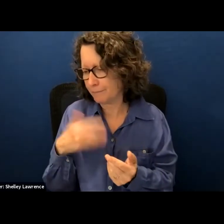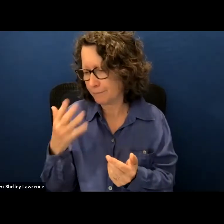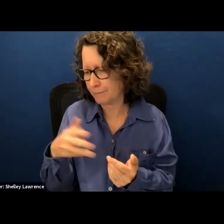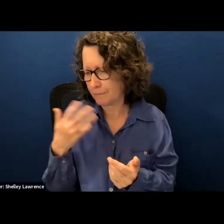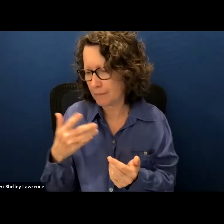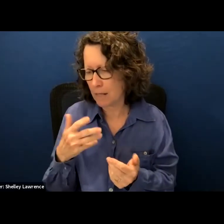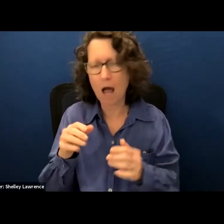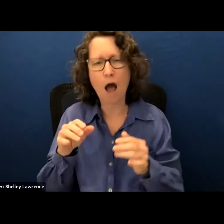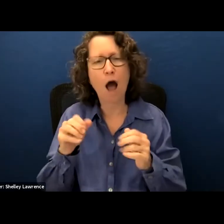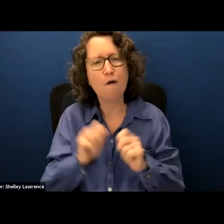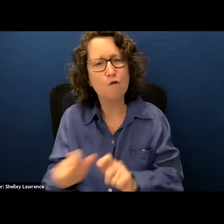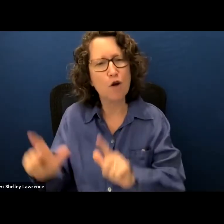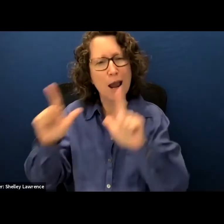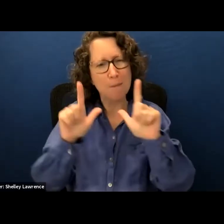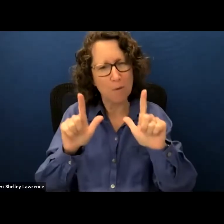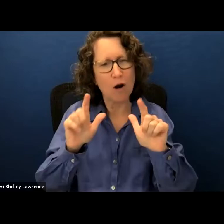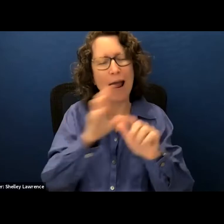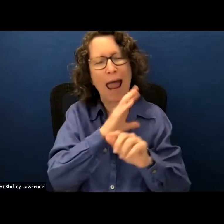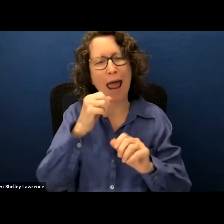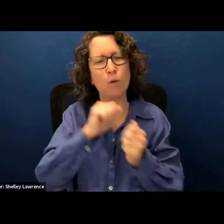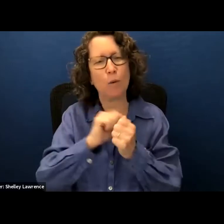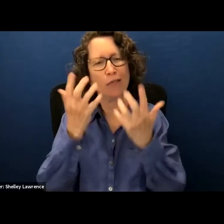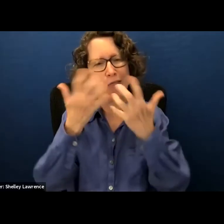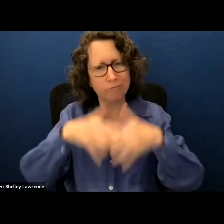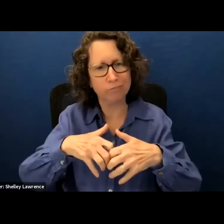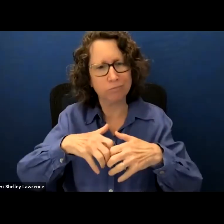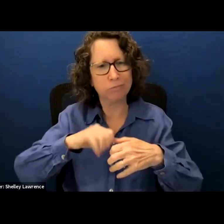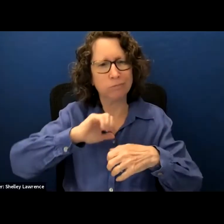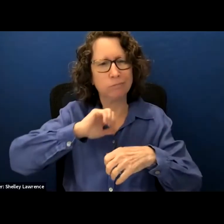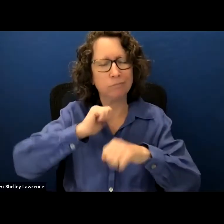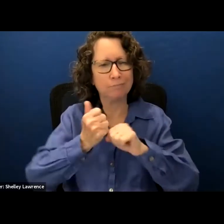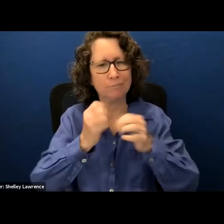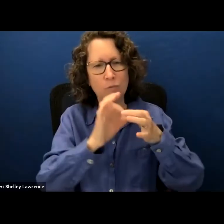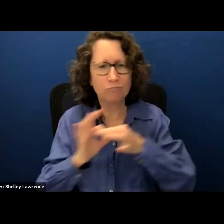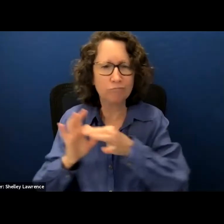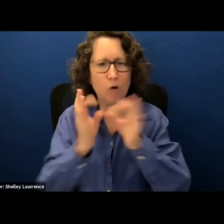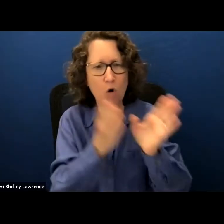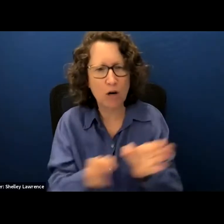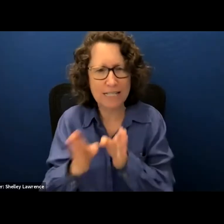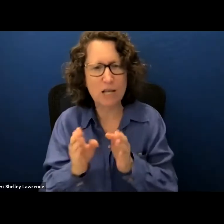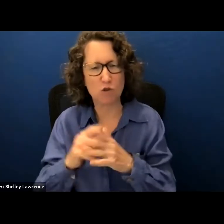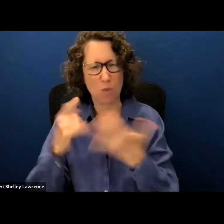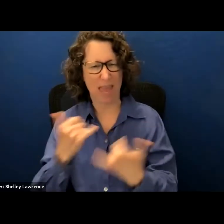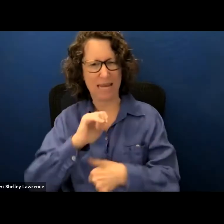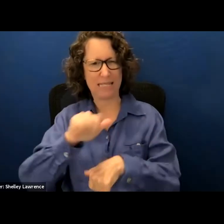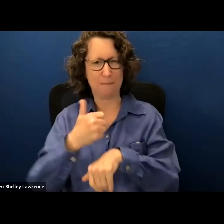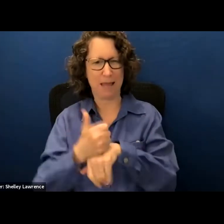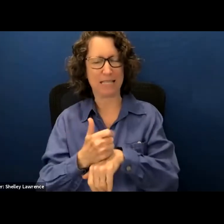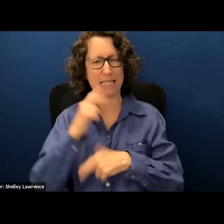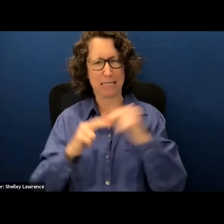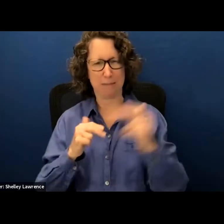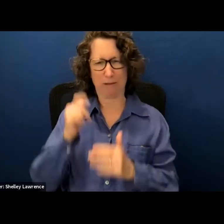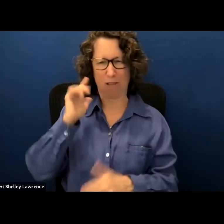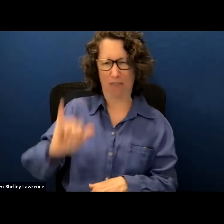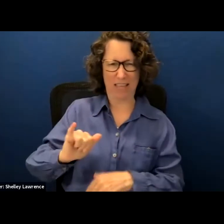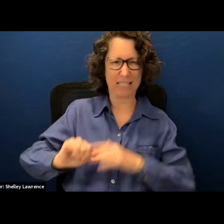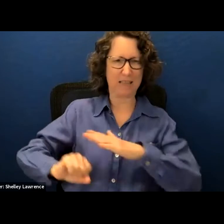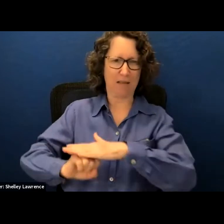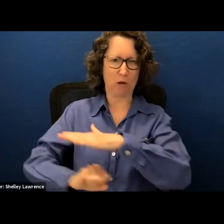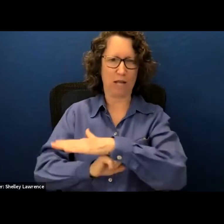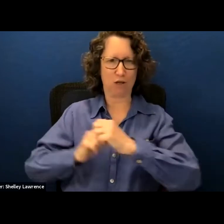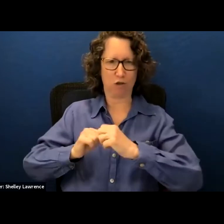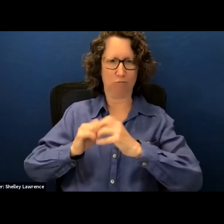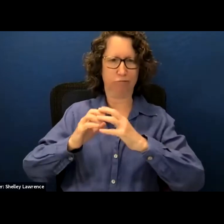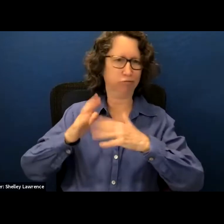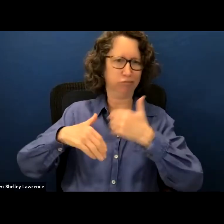a framework and with organization. And so that really is the basis for what we are doing now. It's built on this foundation.